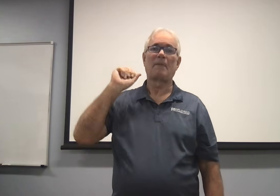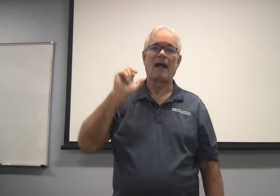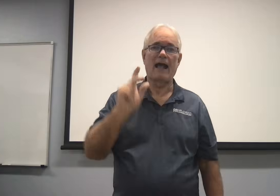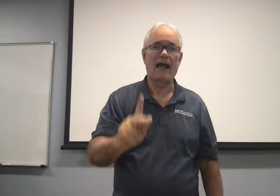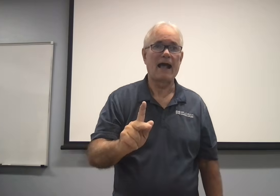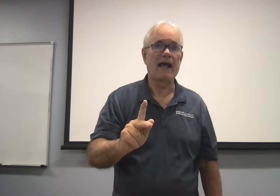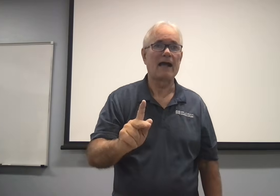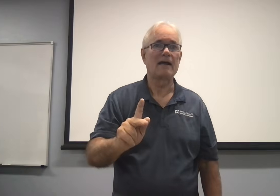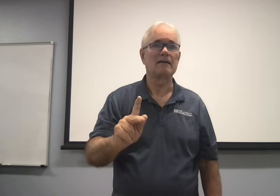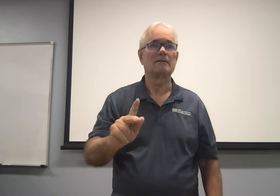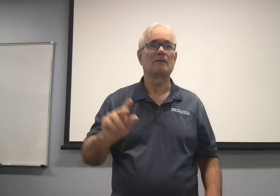back.